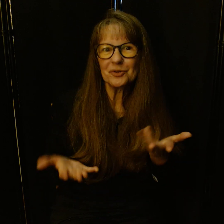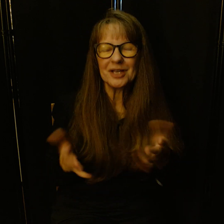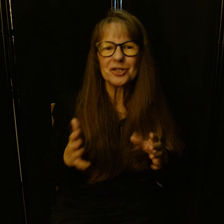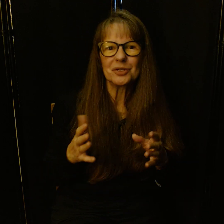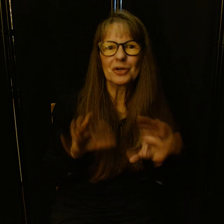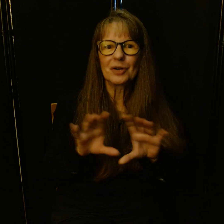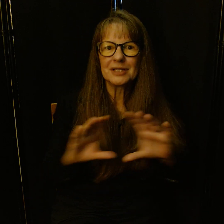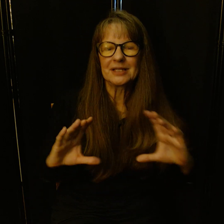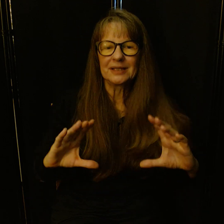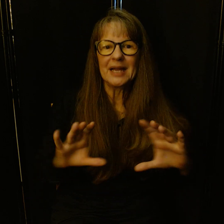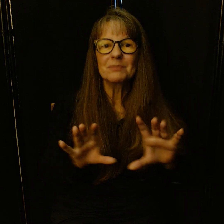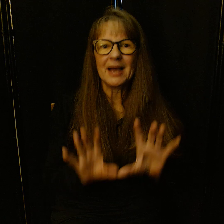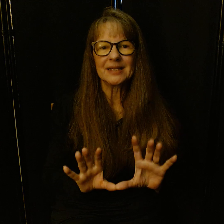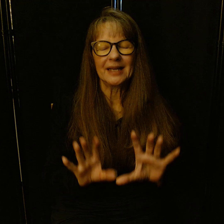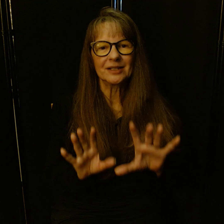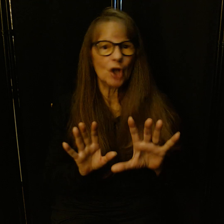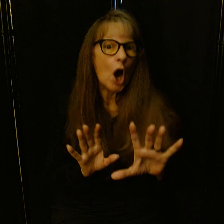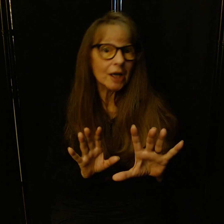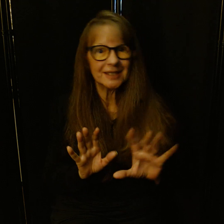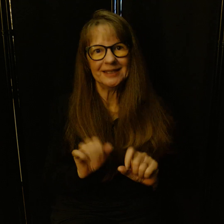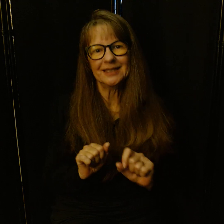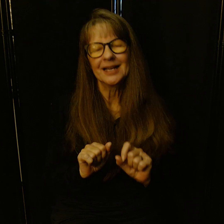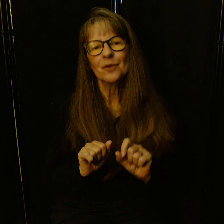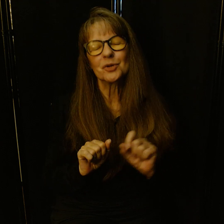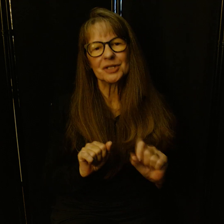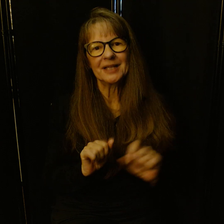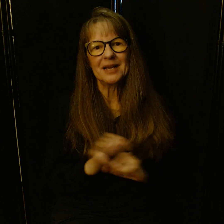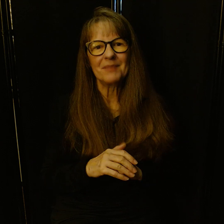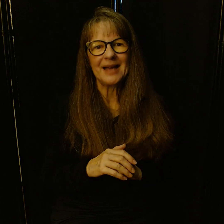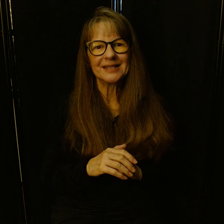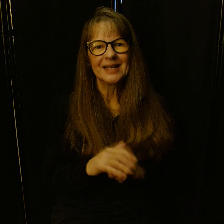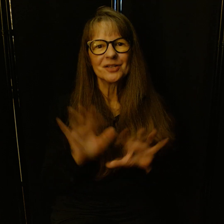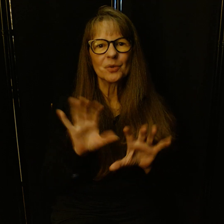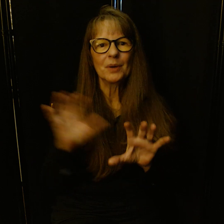just, because it's a land mass, like it's a continent, which is a land mass. So where would you